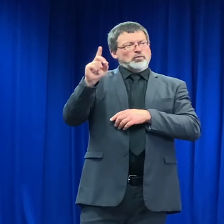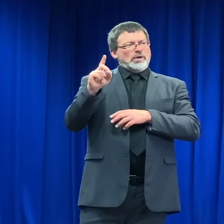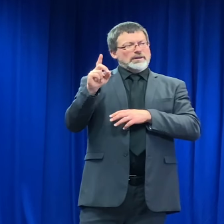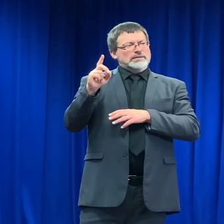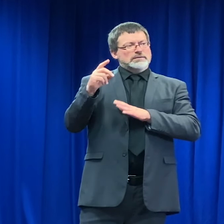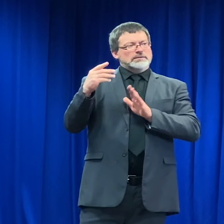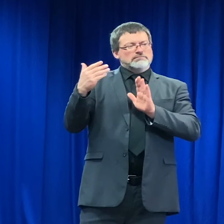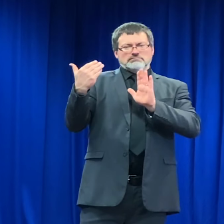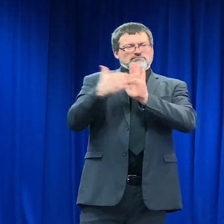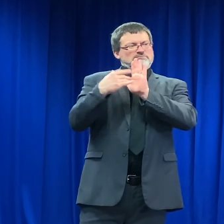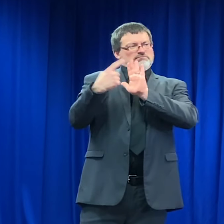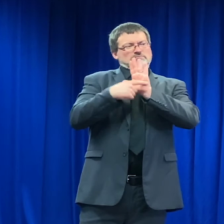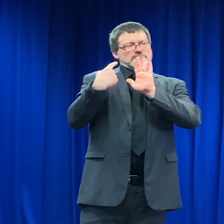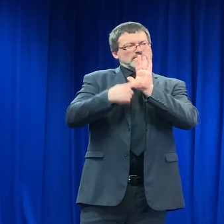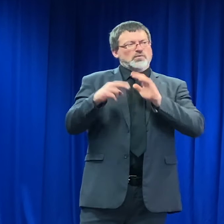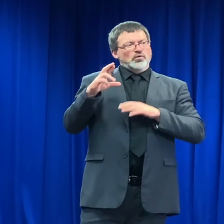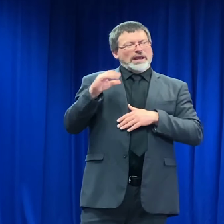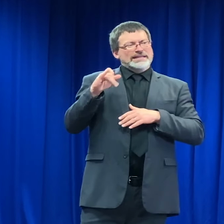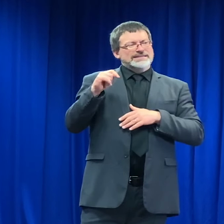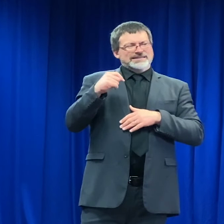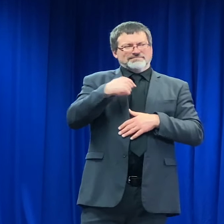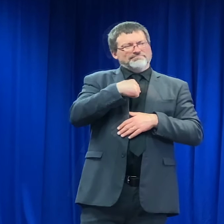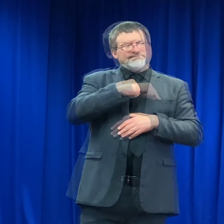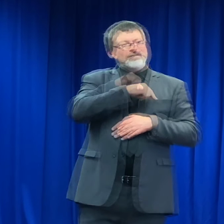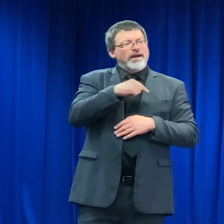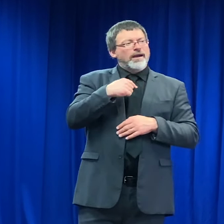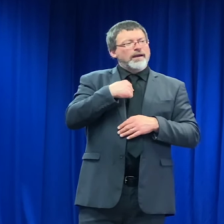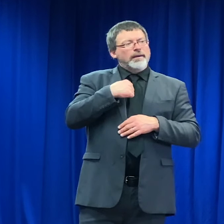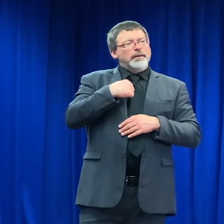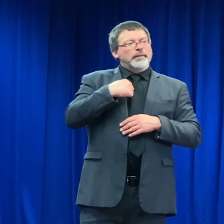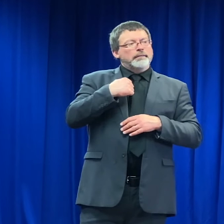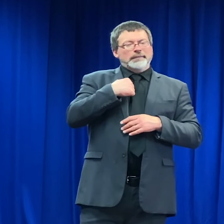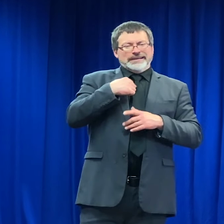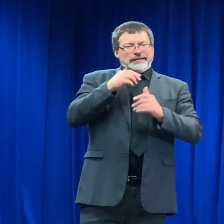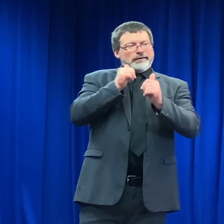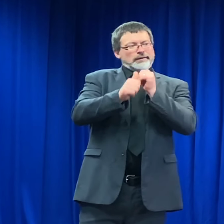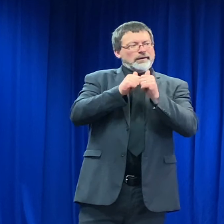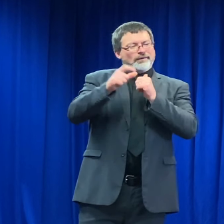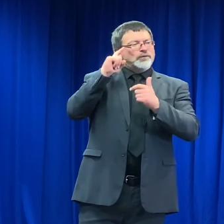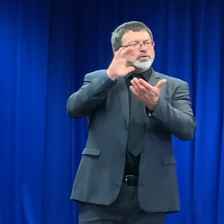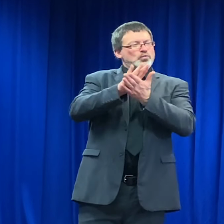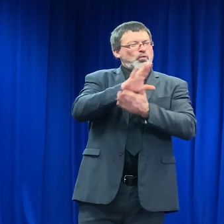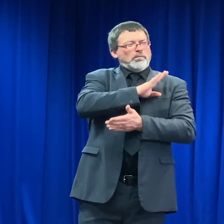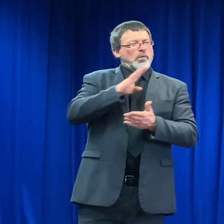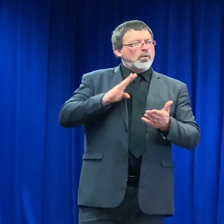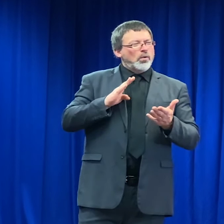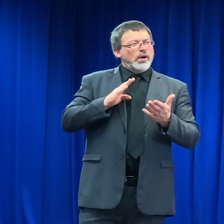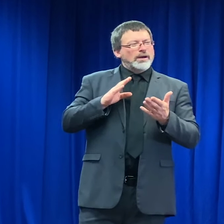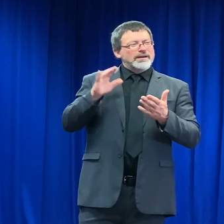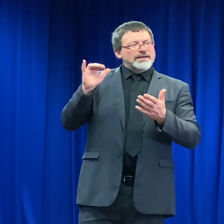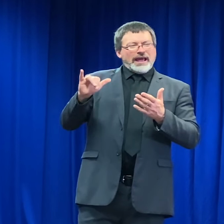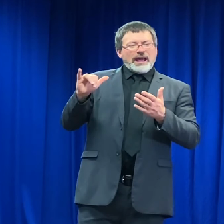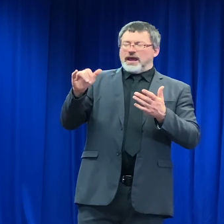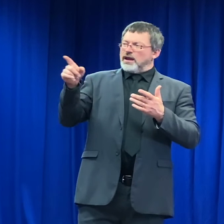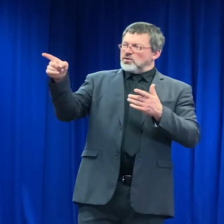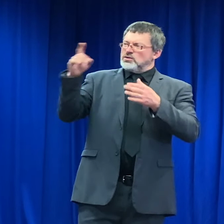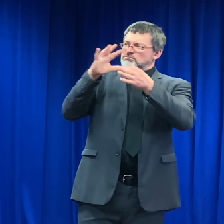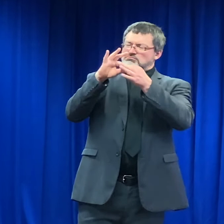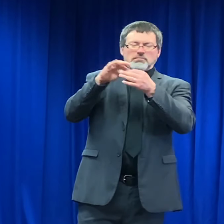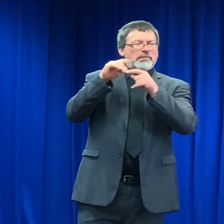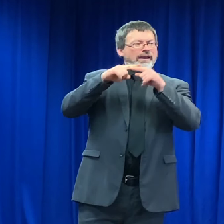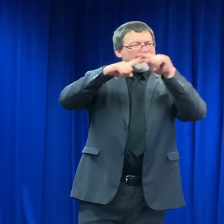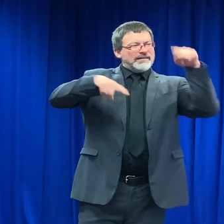suggesting he isn't qualified, suggesting he run for school board or something. You've talked a lot about diversity. What can you do as governor to combat certain members of